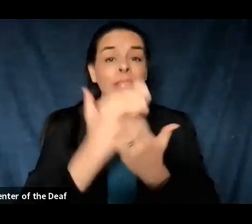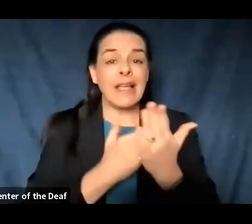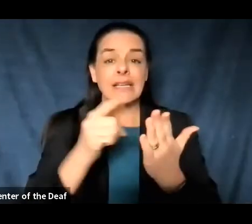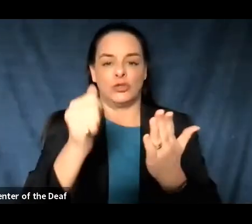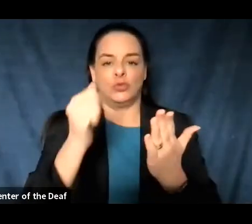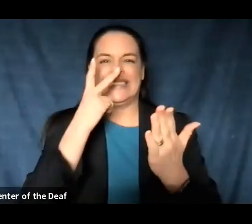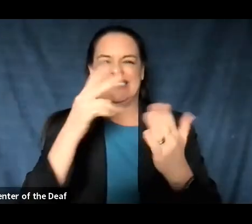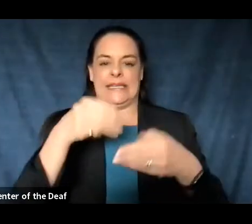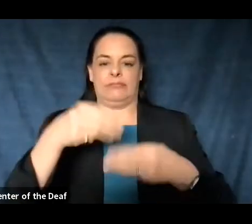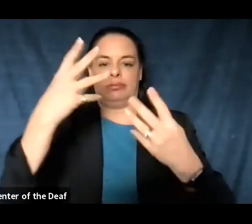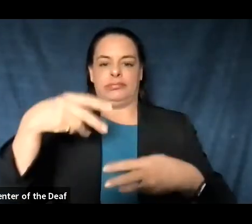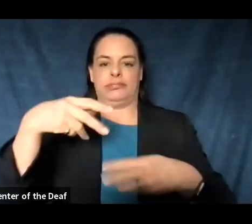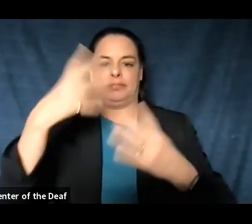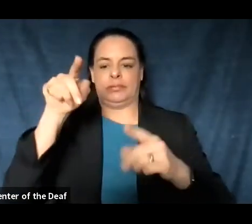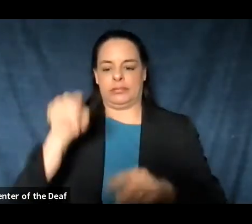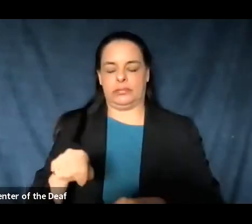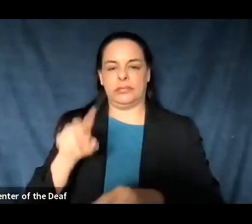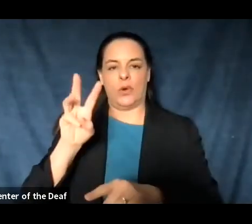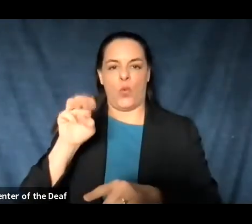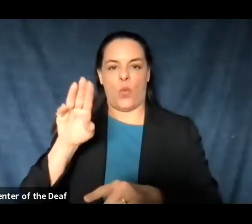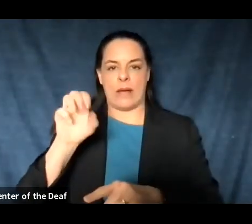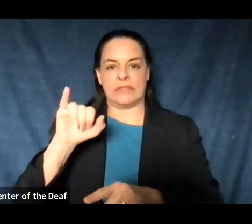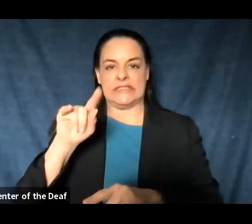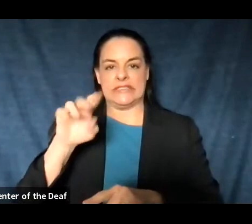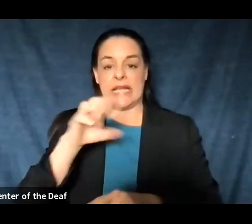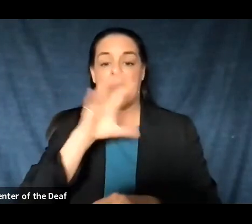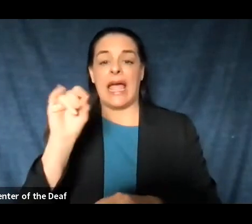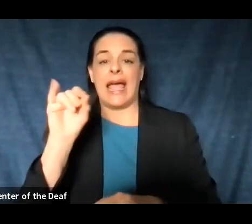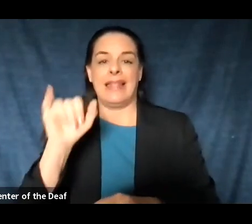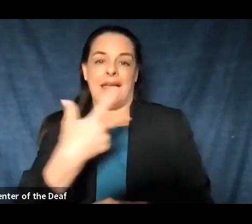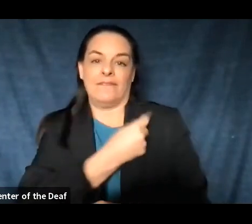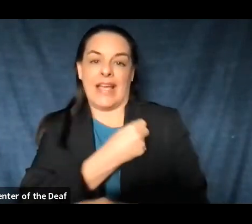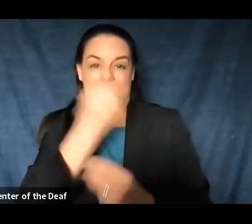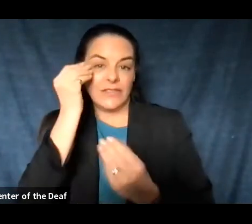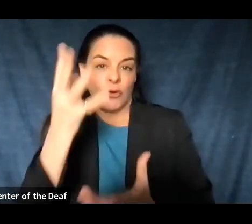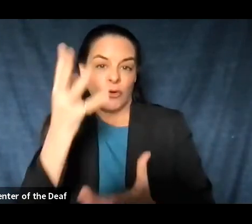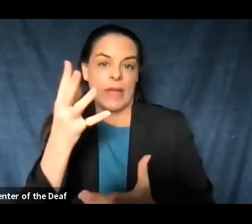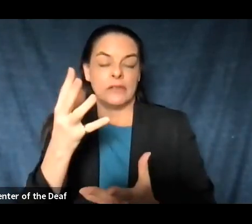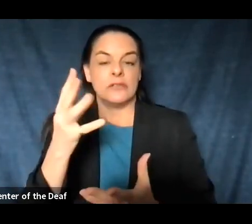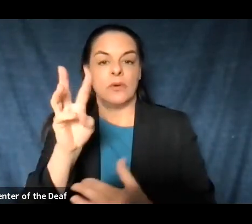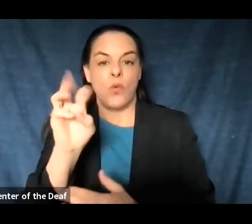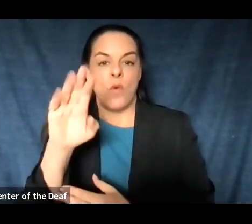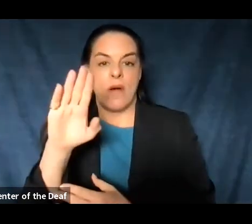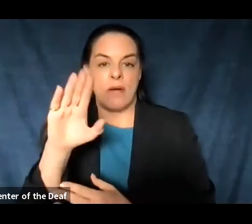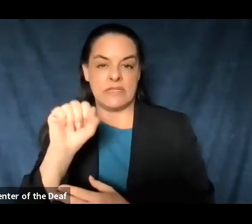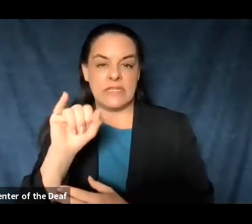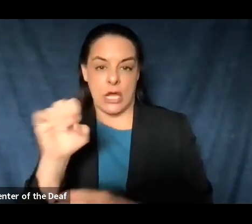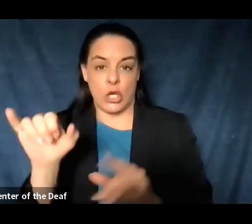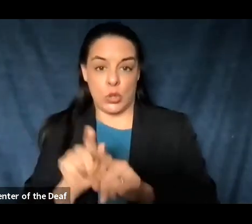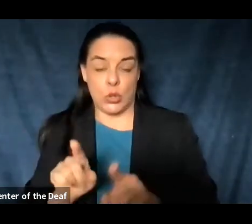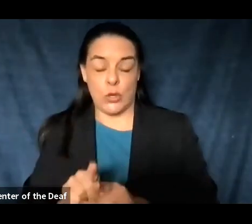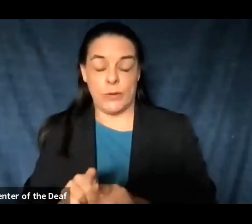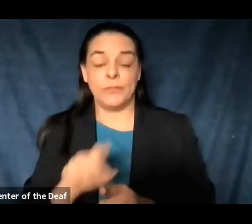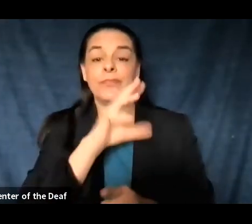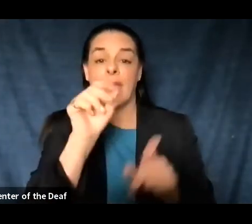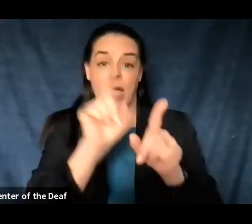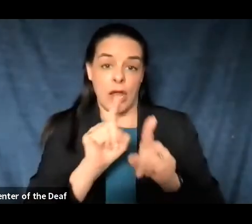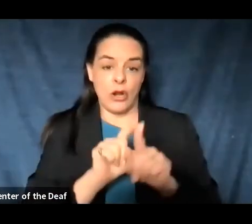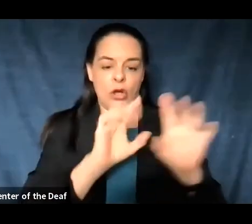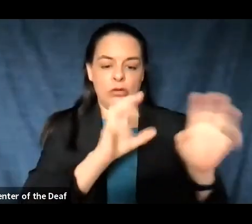down on that page and on our vaccine information page as well. And the phases are outlined, and we're following the